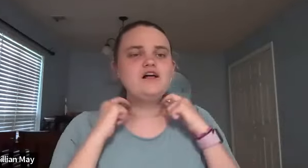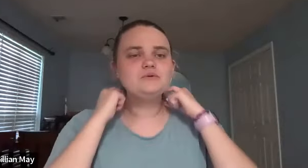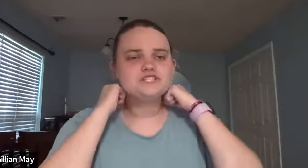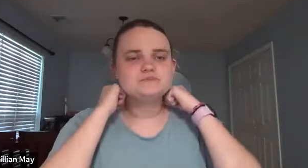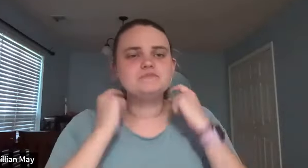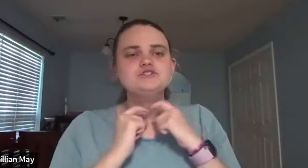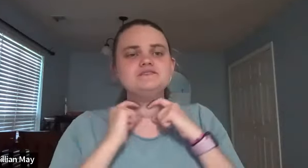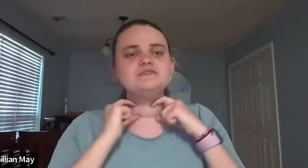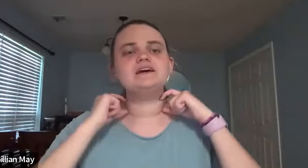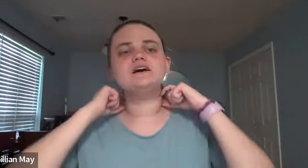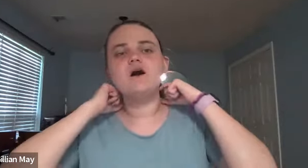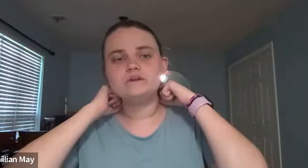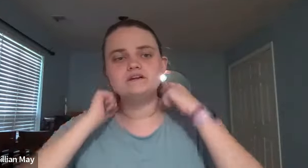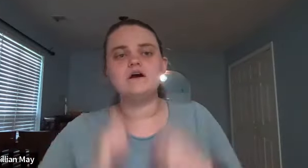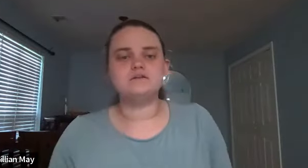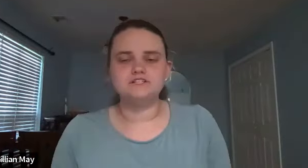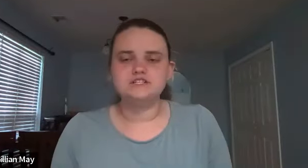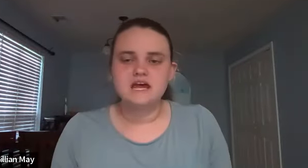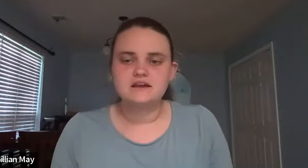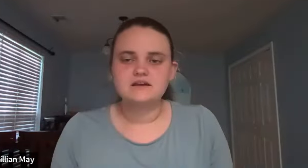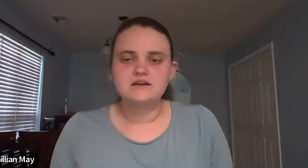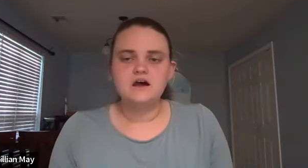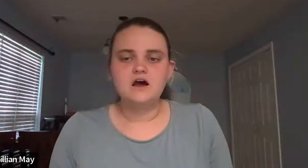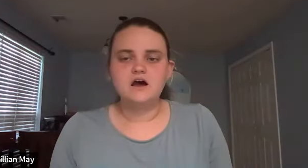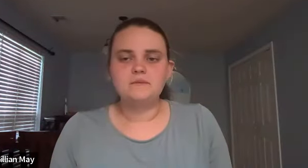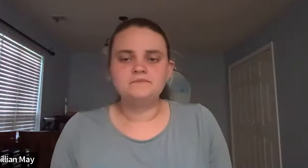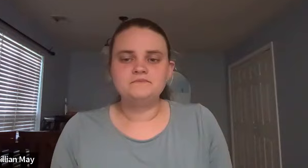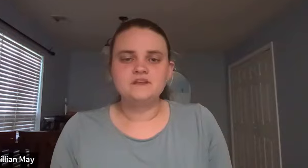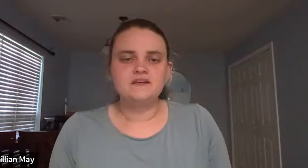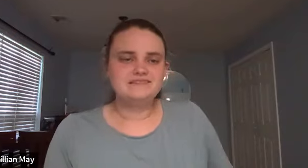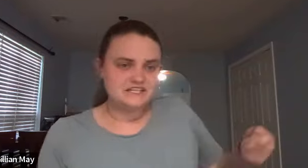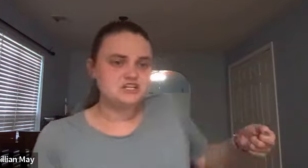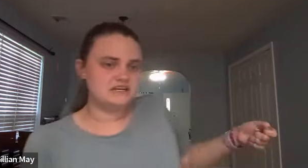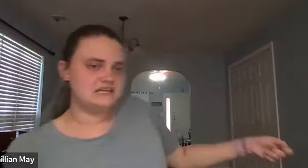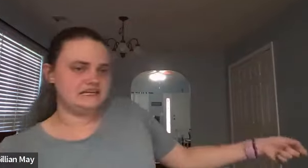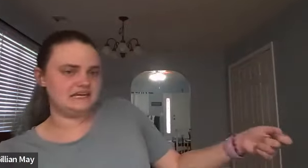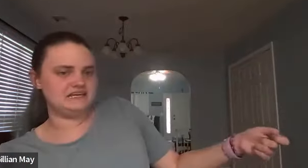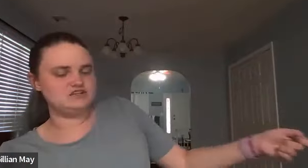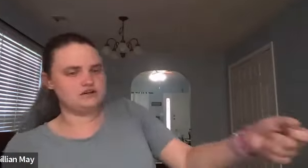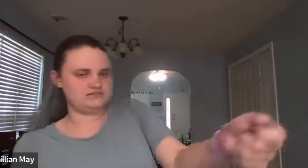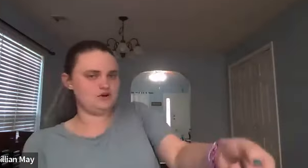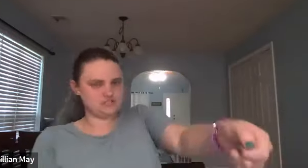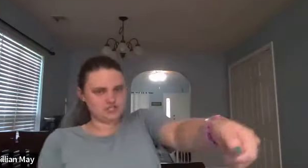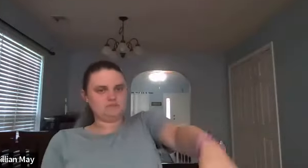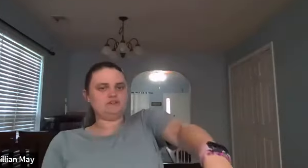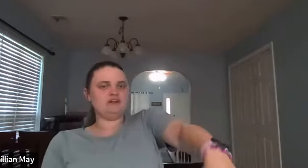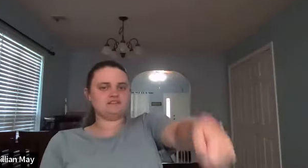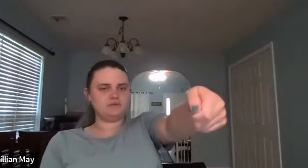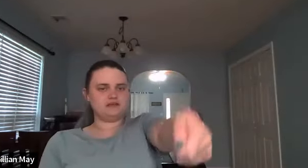collar would just be the motion of like holding a collar around your neck. Leash, like I said, again, it's hard to show, but you can't tell, but like